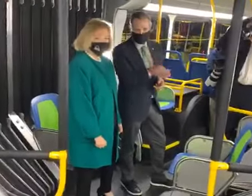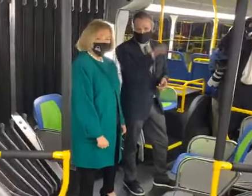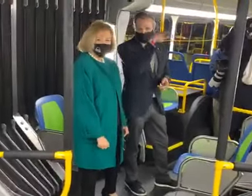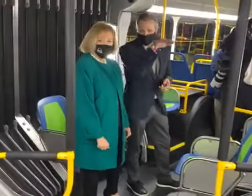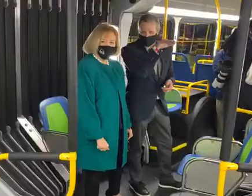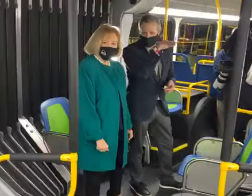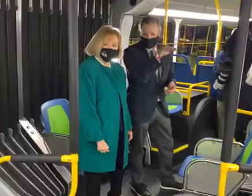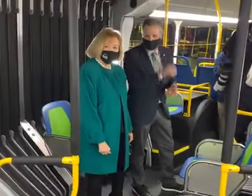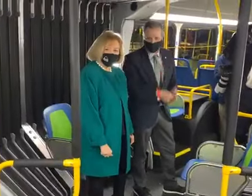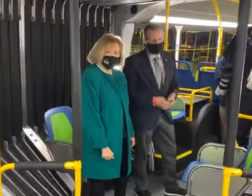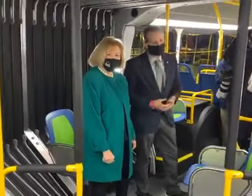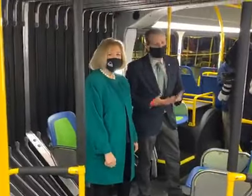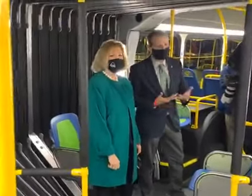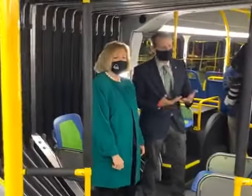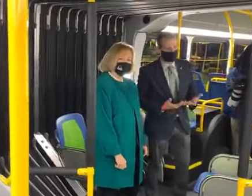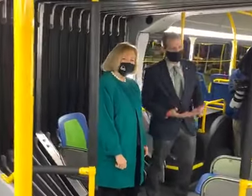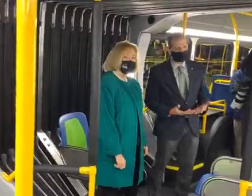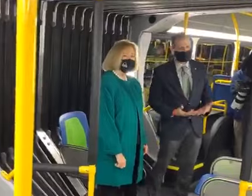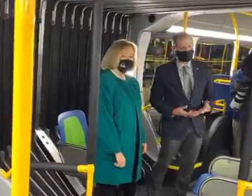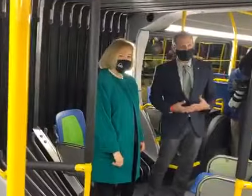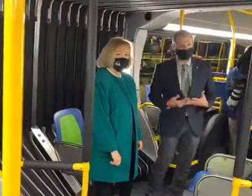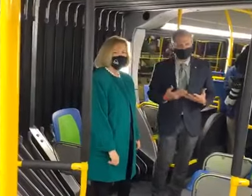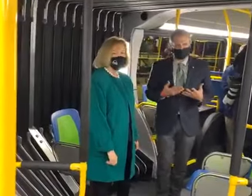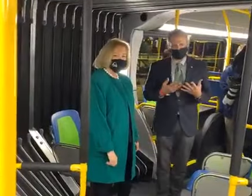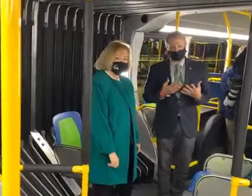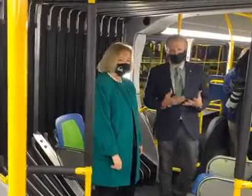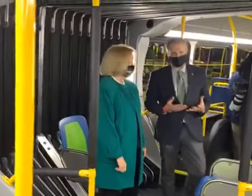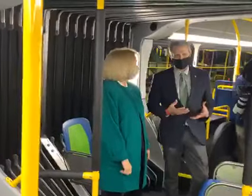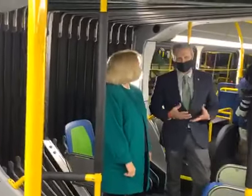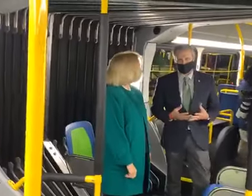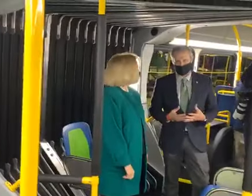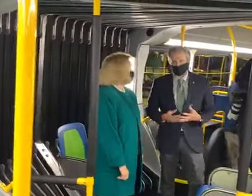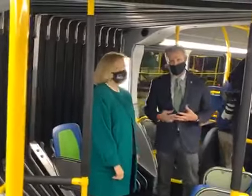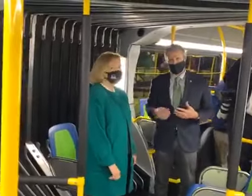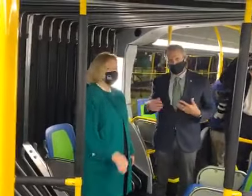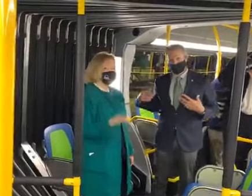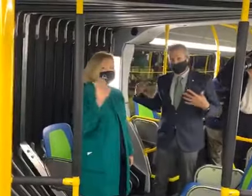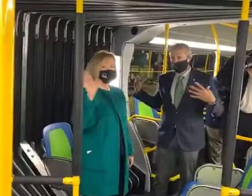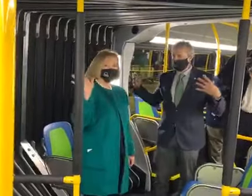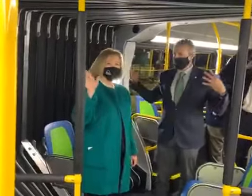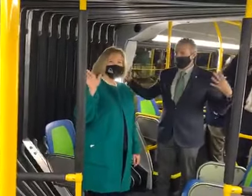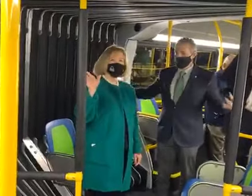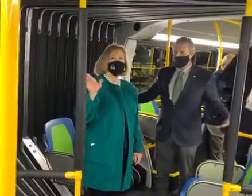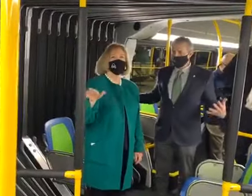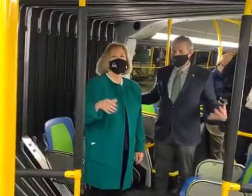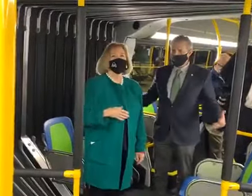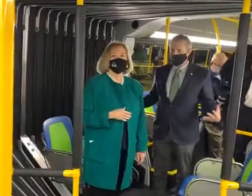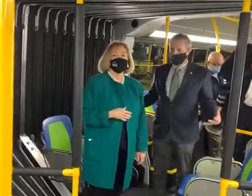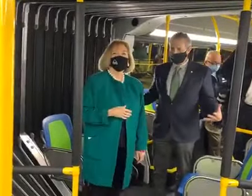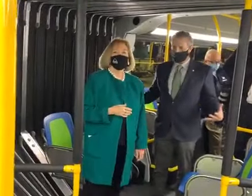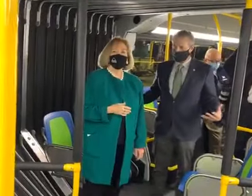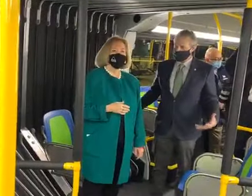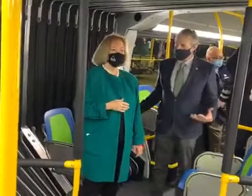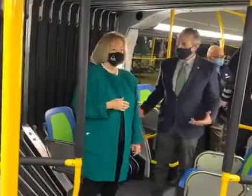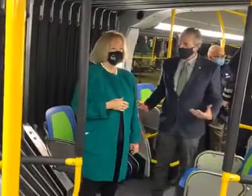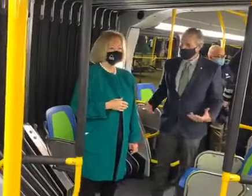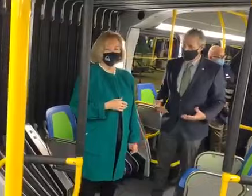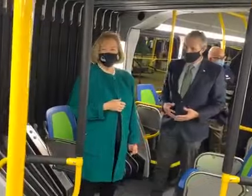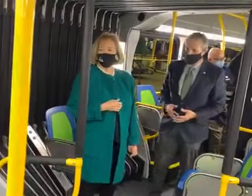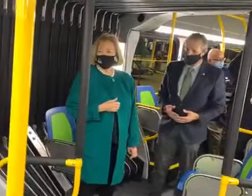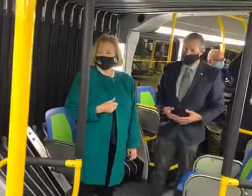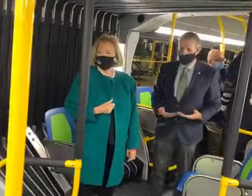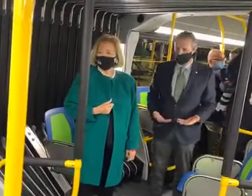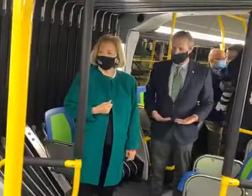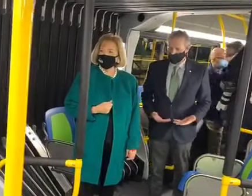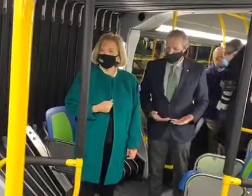Are the ones that are high up. Because if you Doors closing. outside, these great windows are really